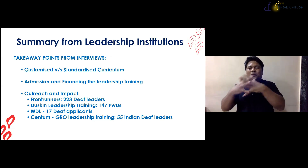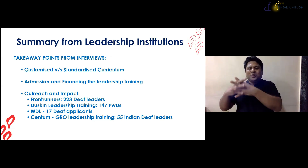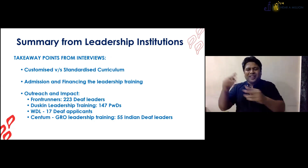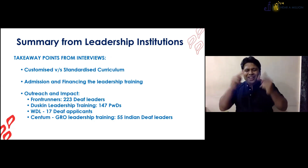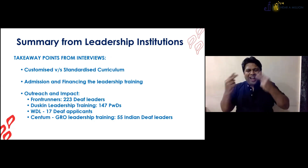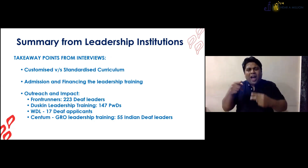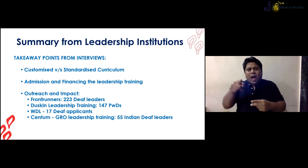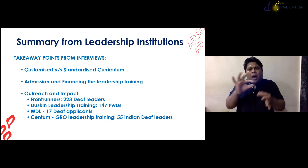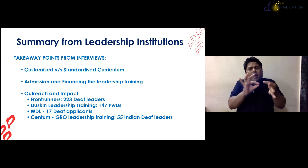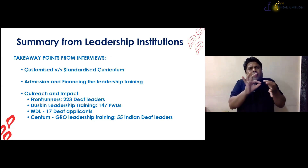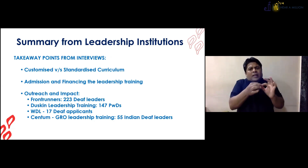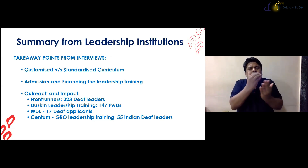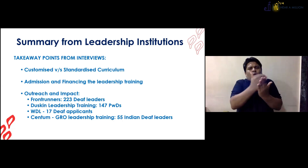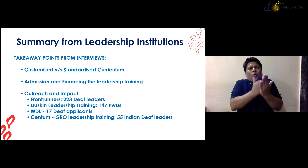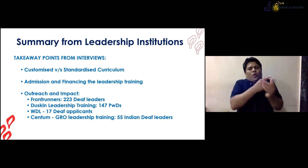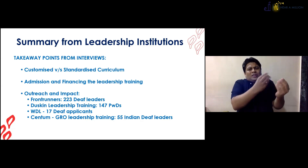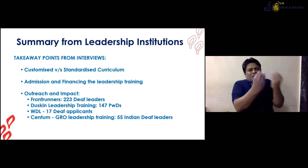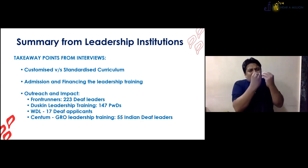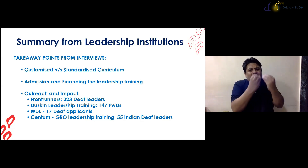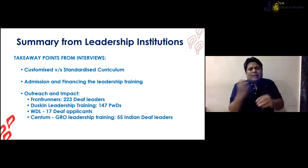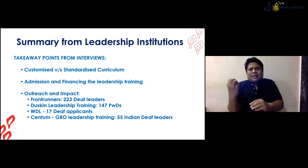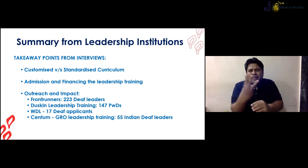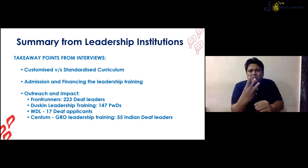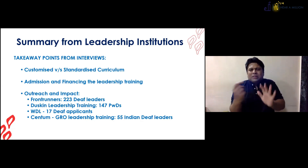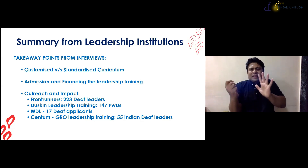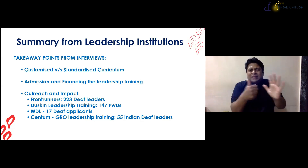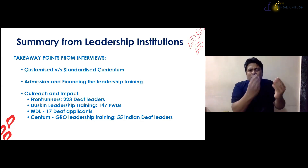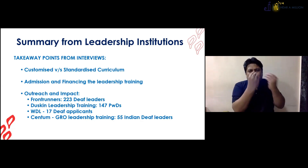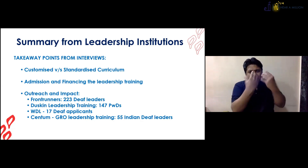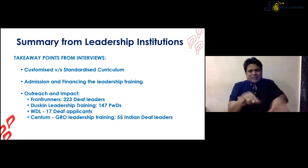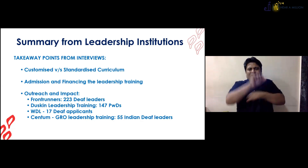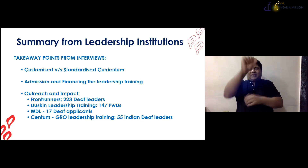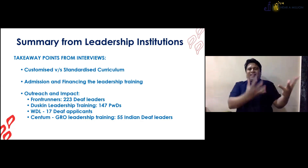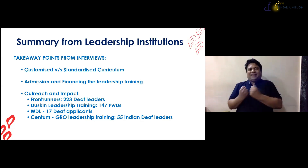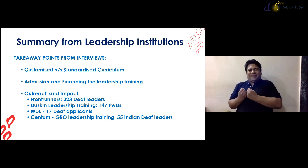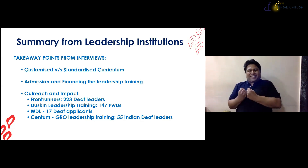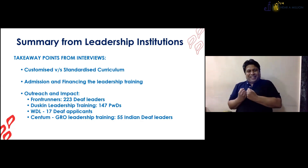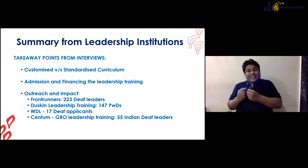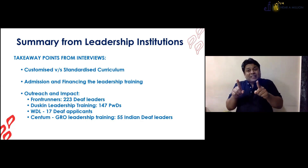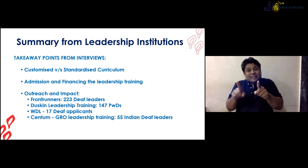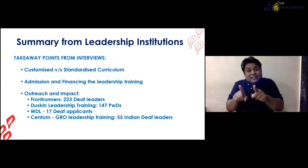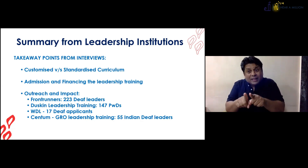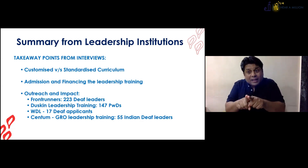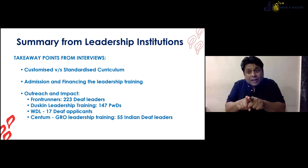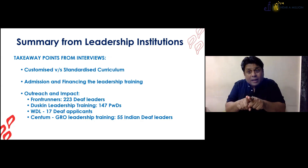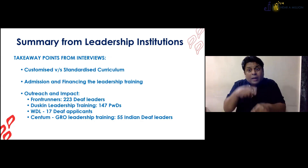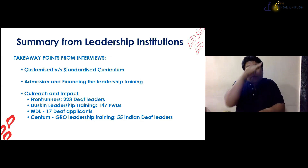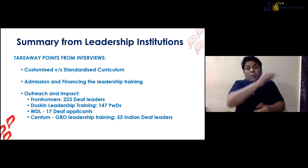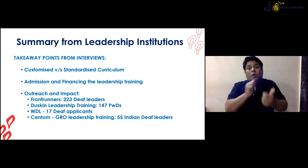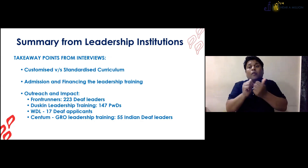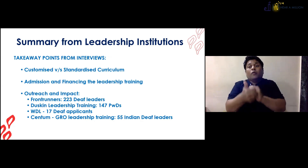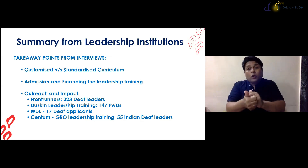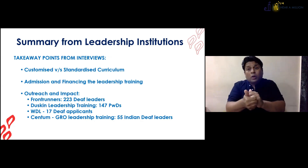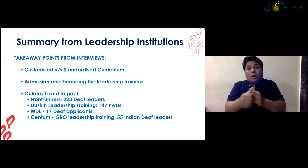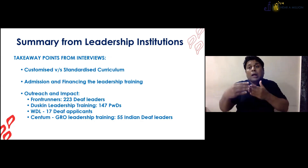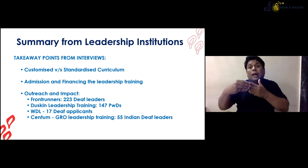or, designing anything, web designing and all those things. So these basic courses, 3 months, 6 months, like over here, we